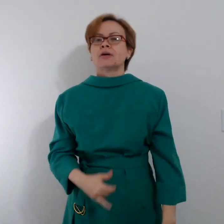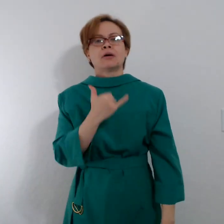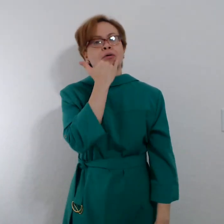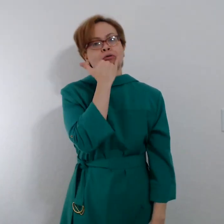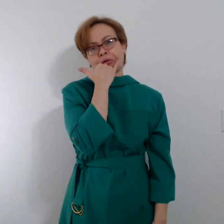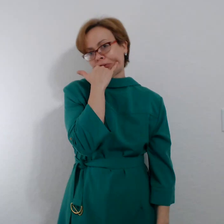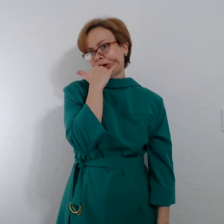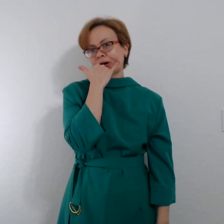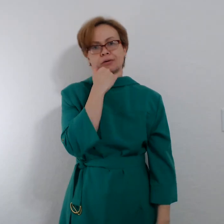obviously.